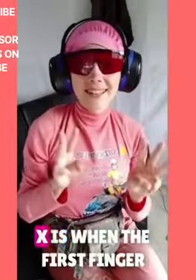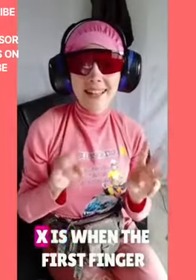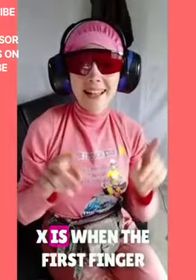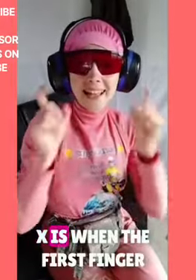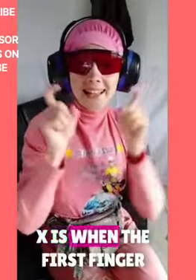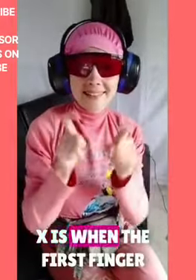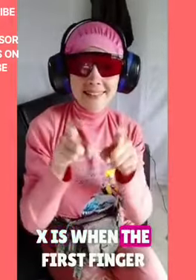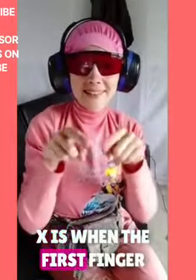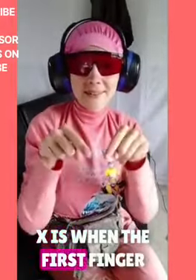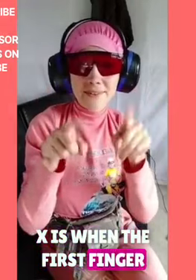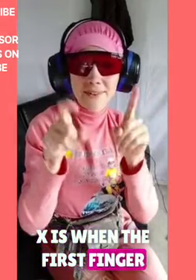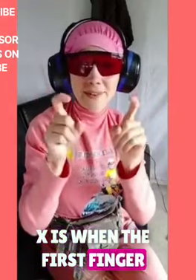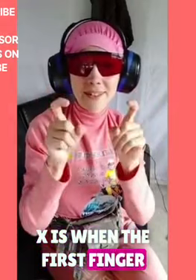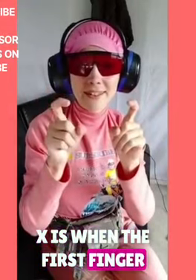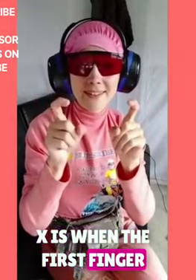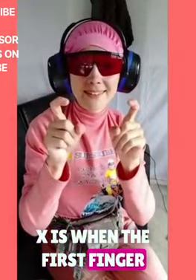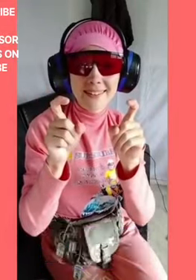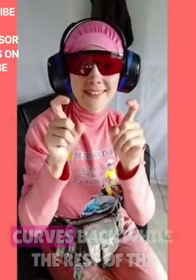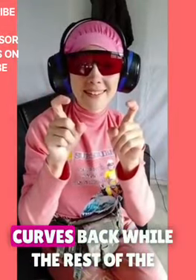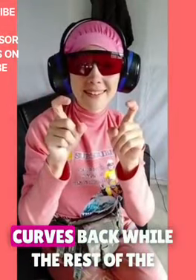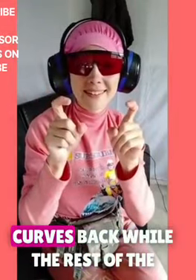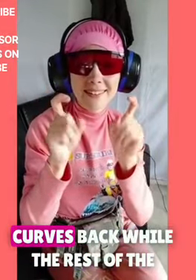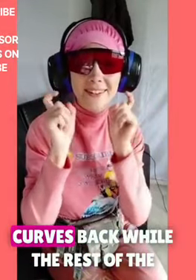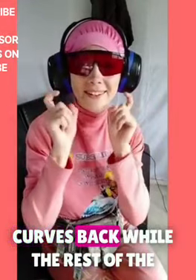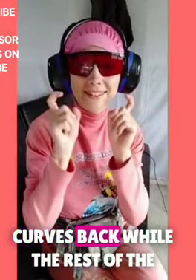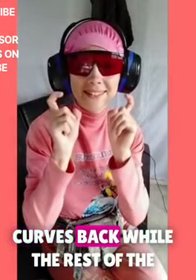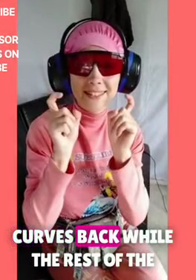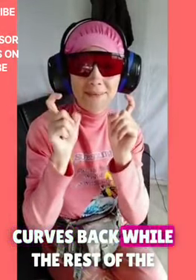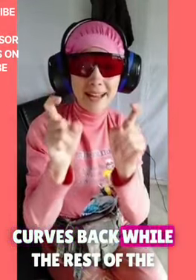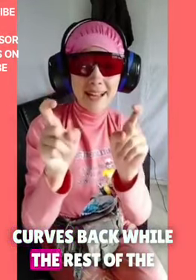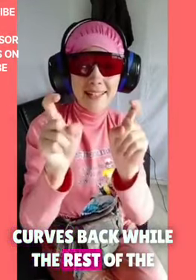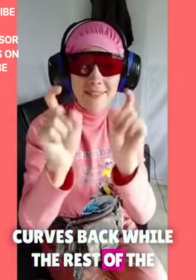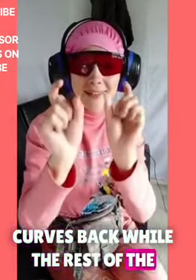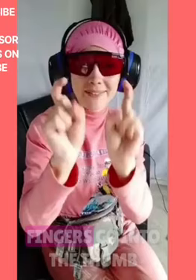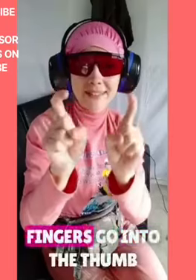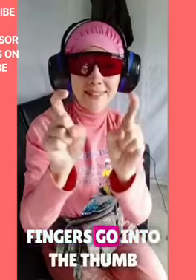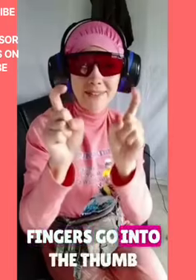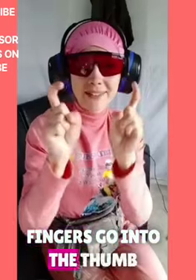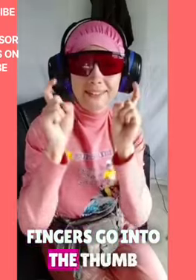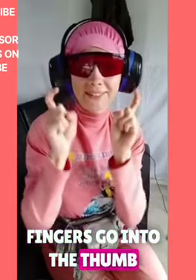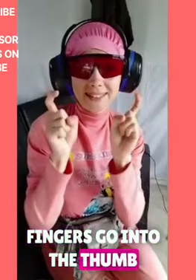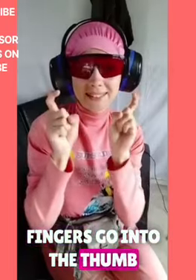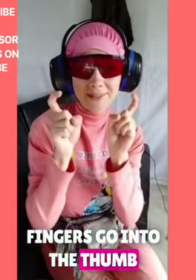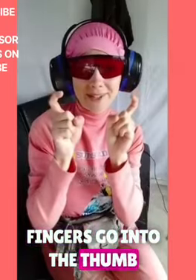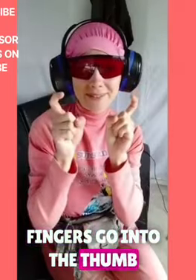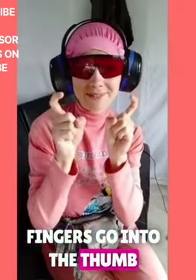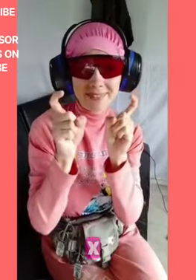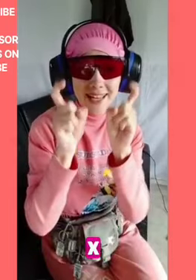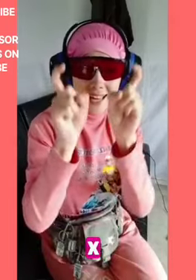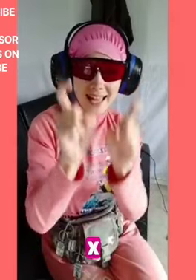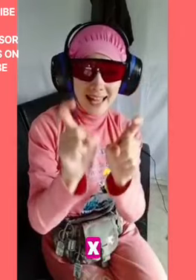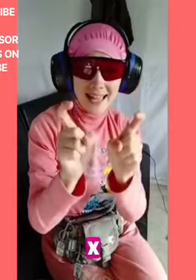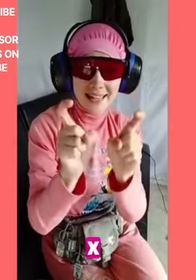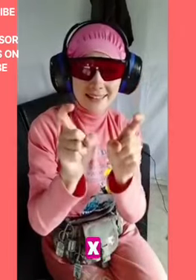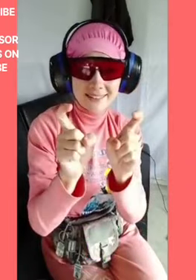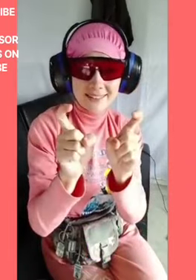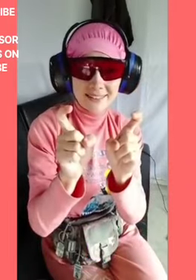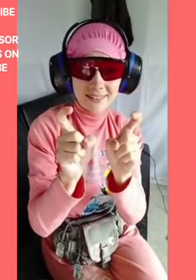X is when the first finger curves back while the rest of the fingers go into the palm. X.